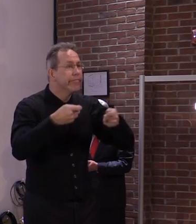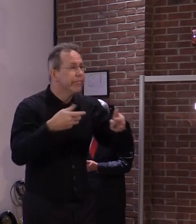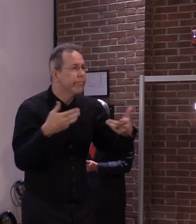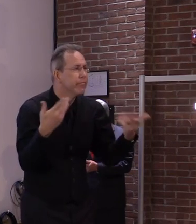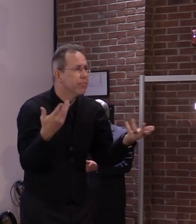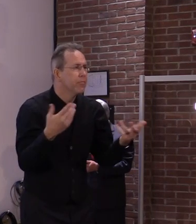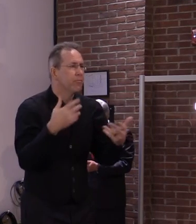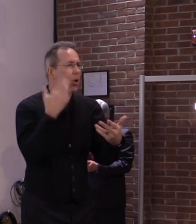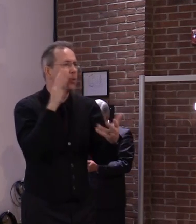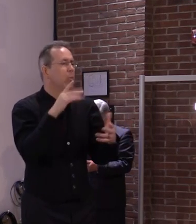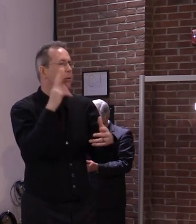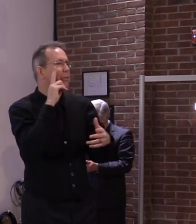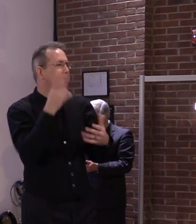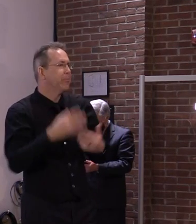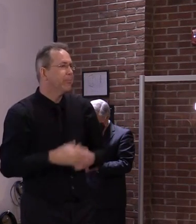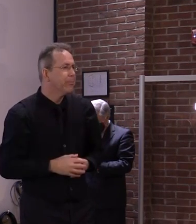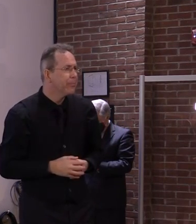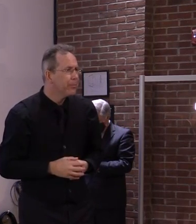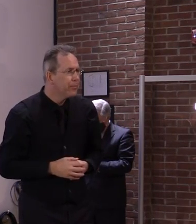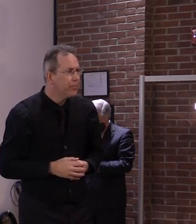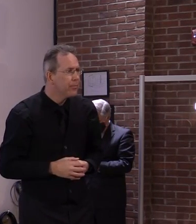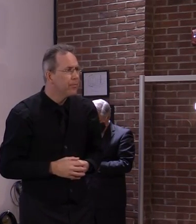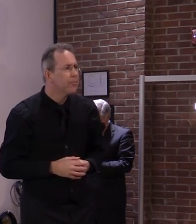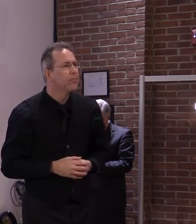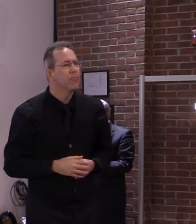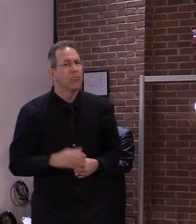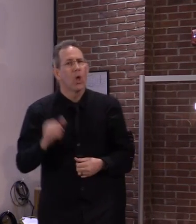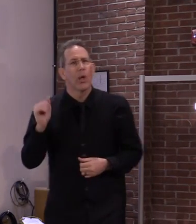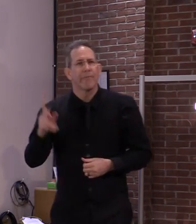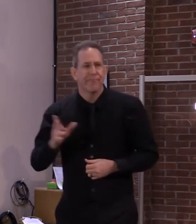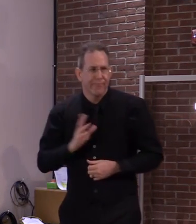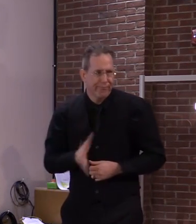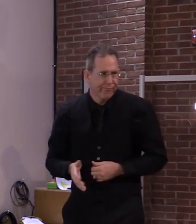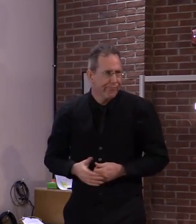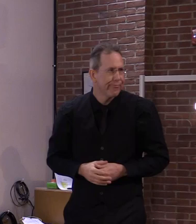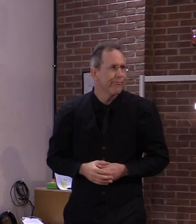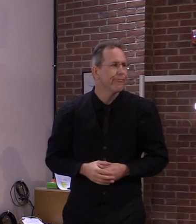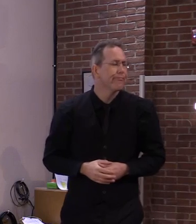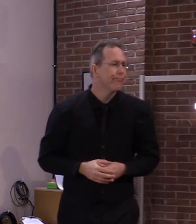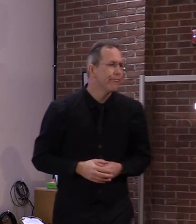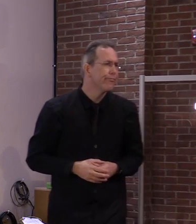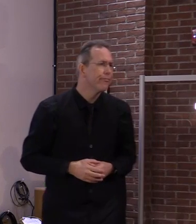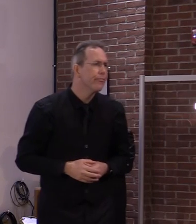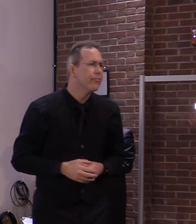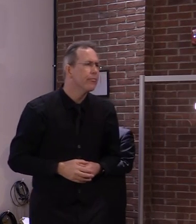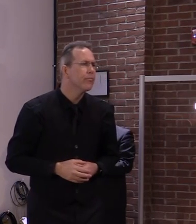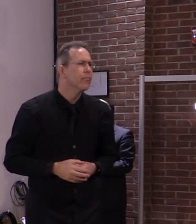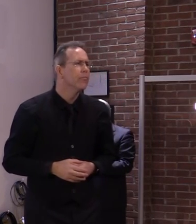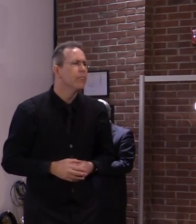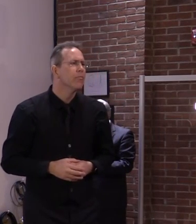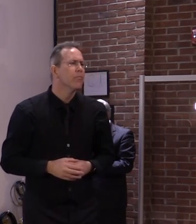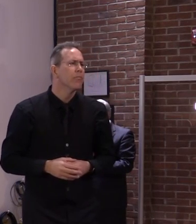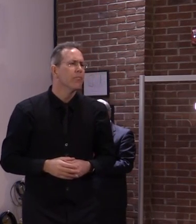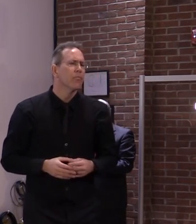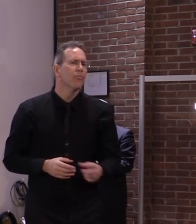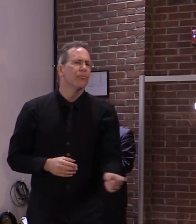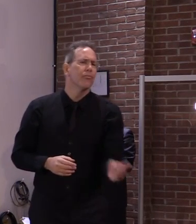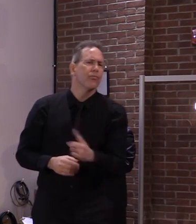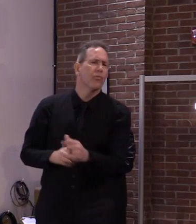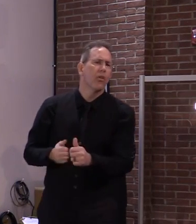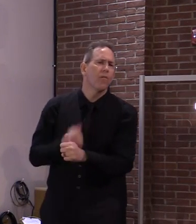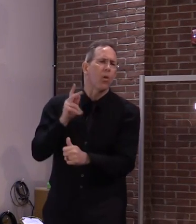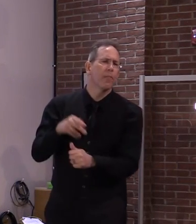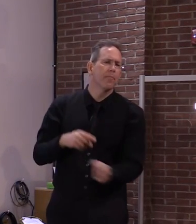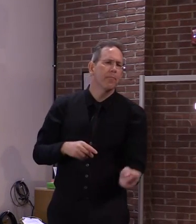All right. And one quick follow-up, you've talked about essentially, and I'm paraphrasing here, but